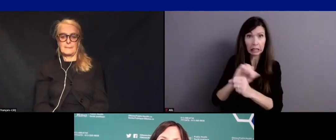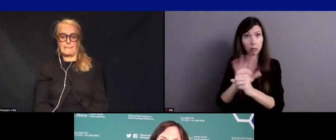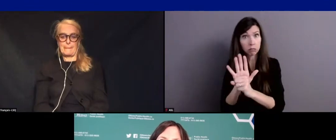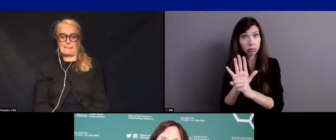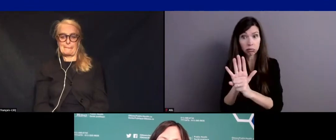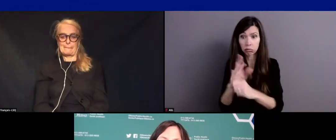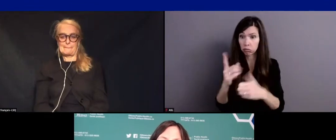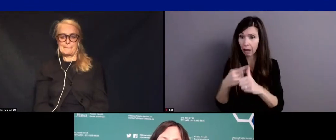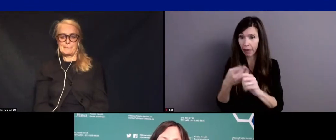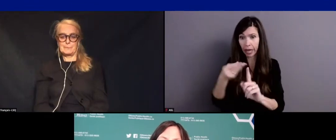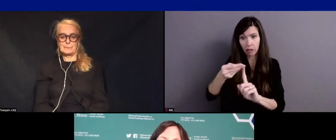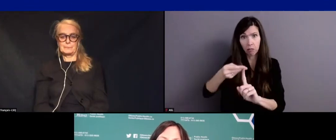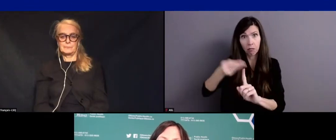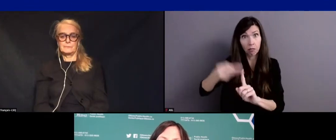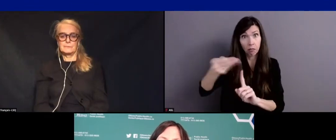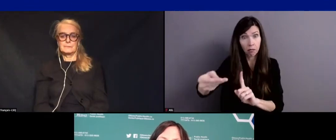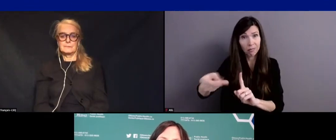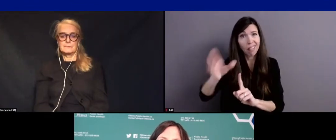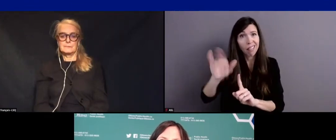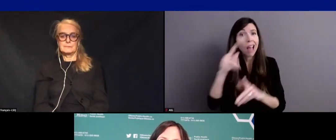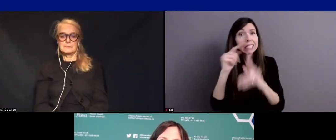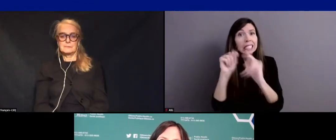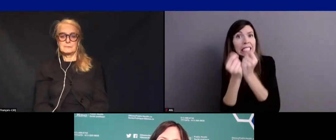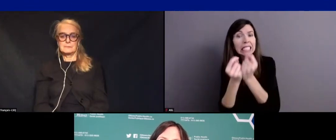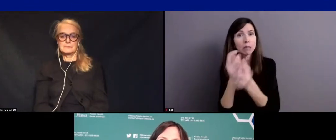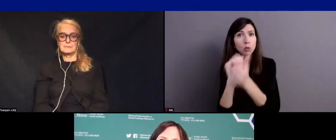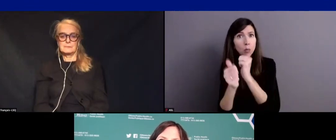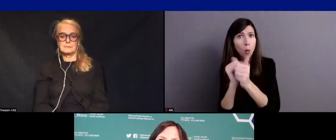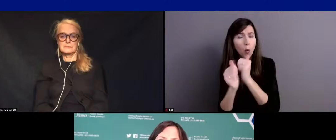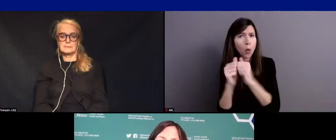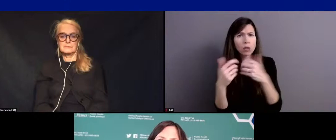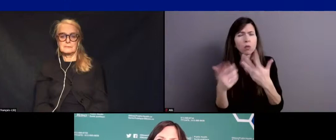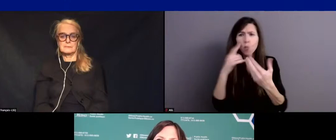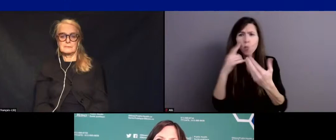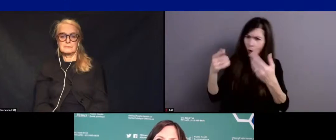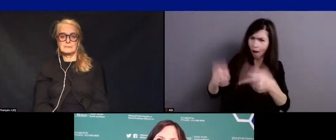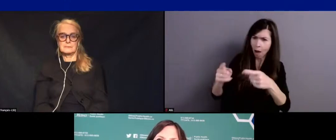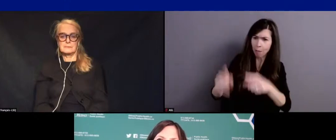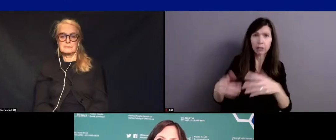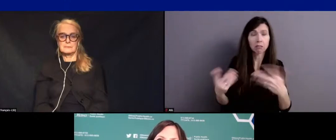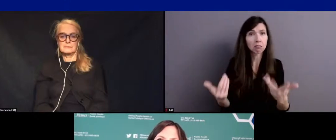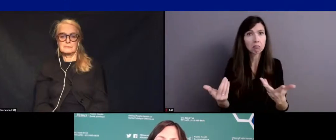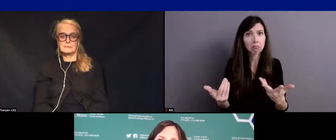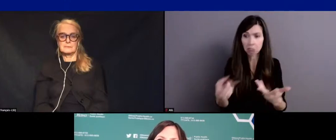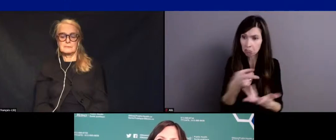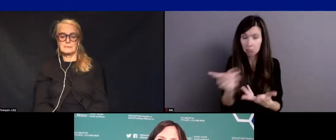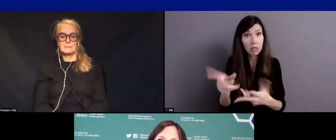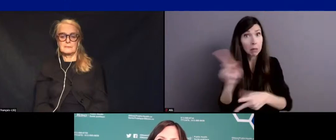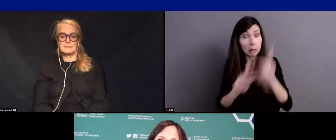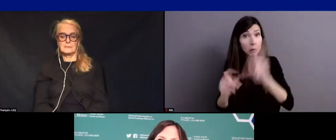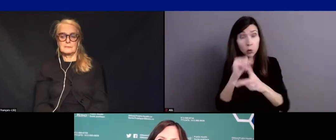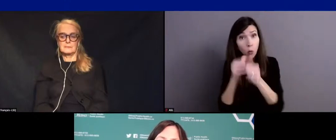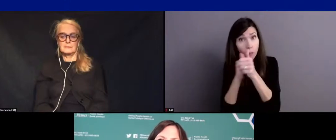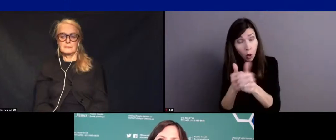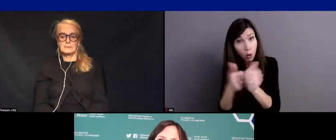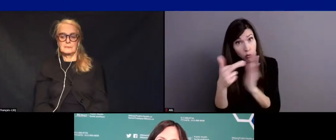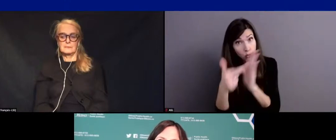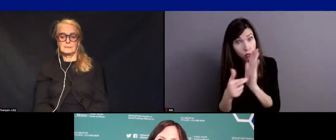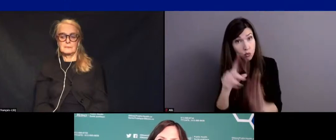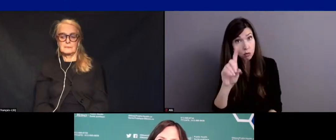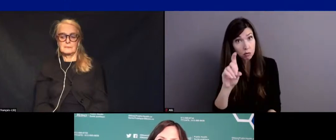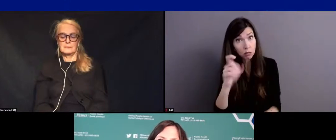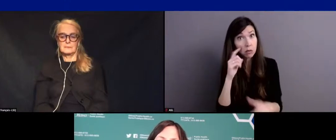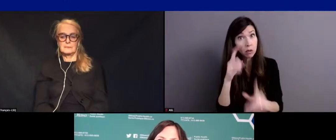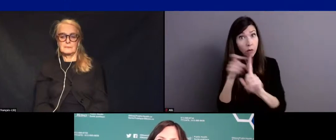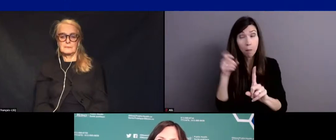sports, have people not been following the provincial restrictions that relate to this kind of